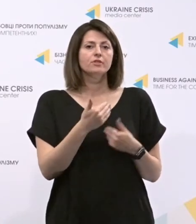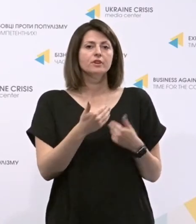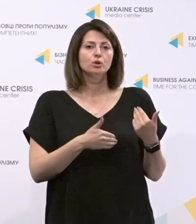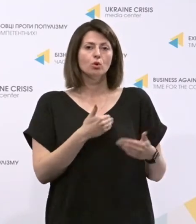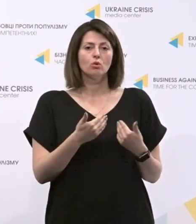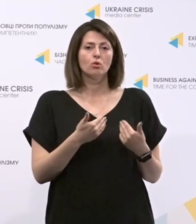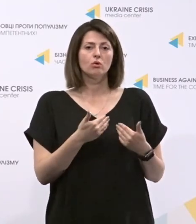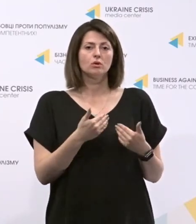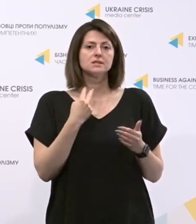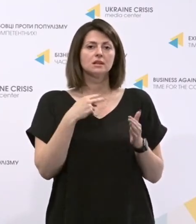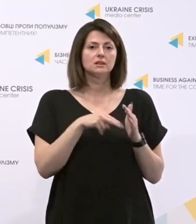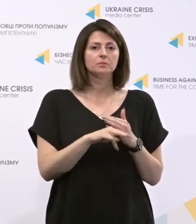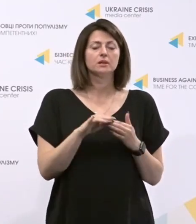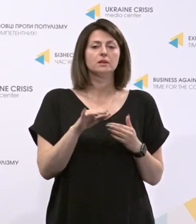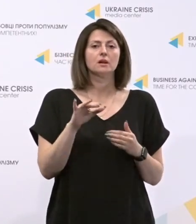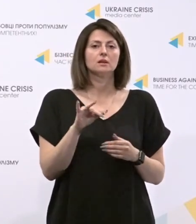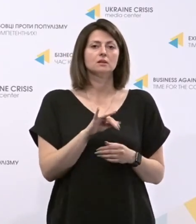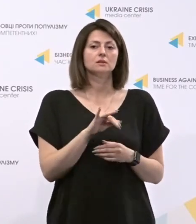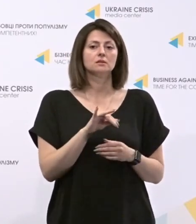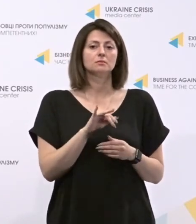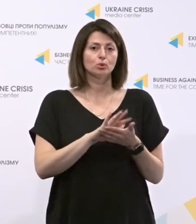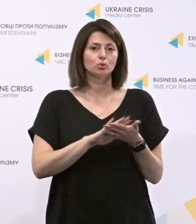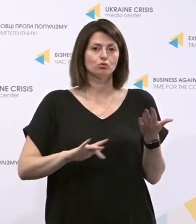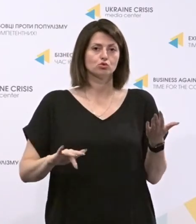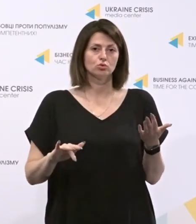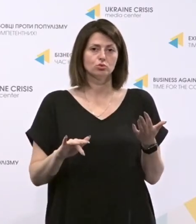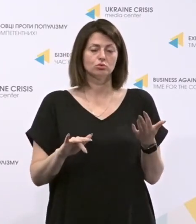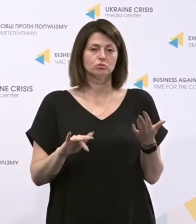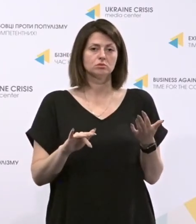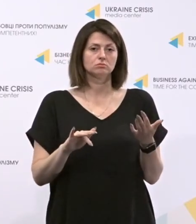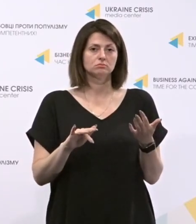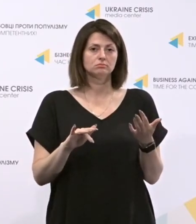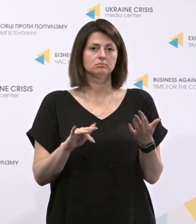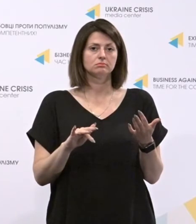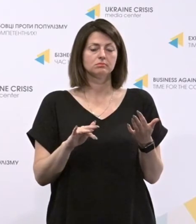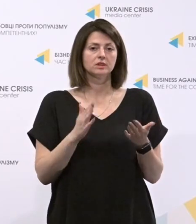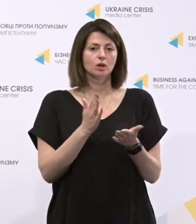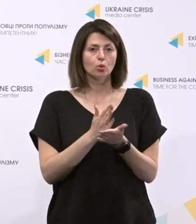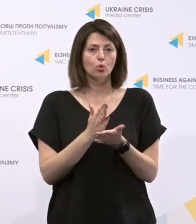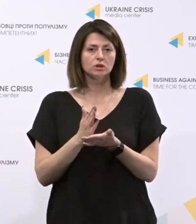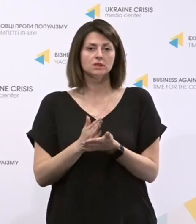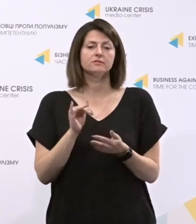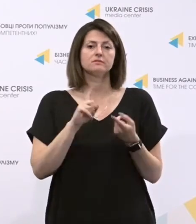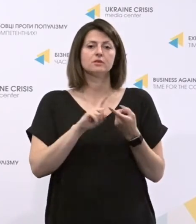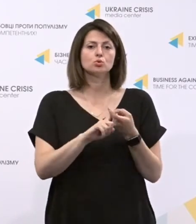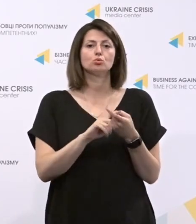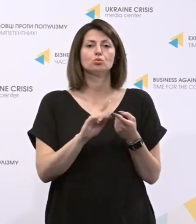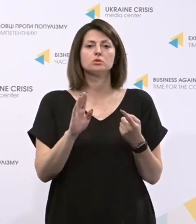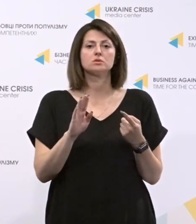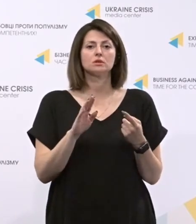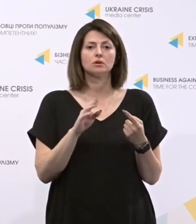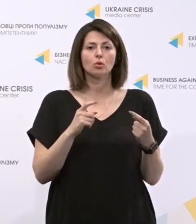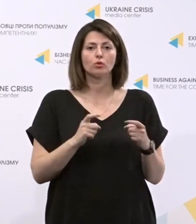Conflict-related defendants languish in pretrial detention for prolonged periods.